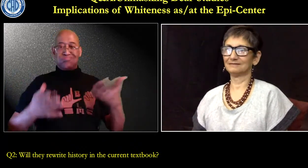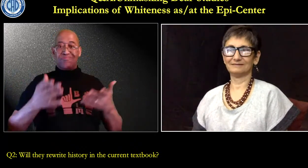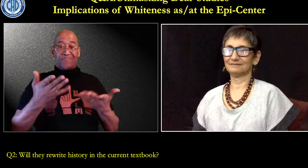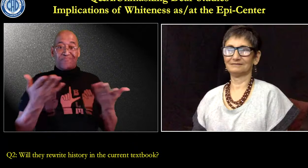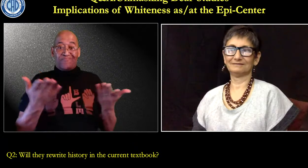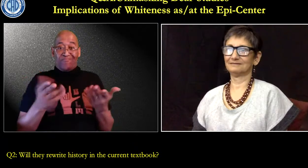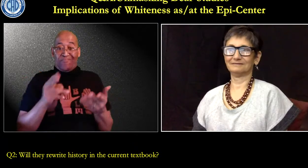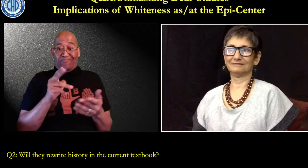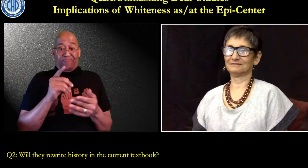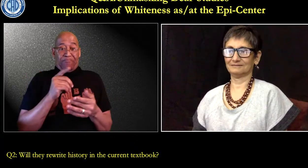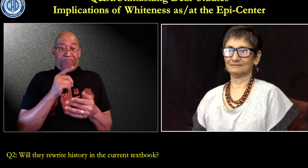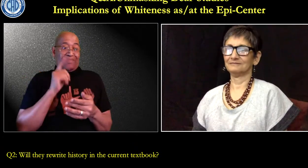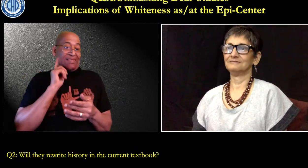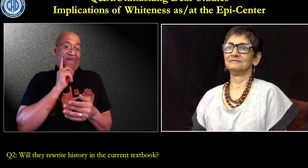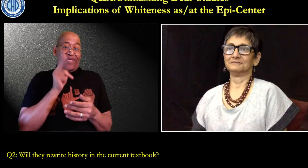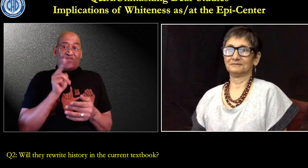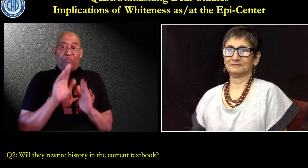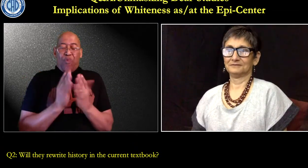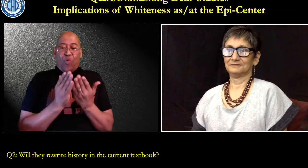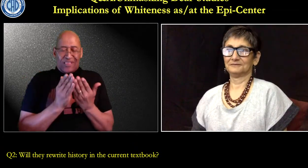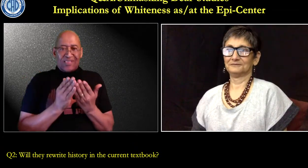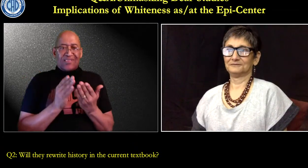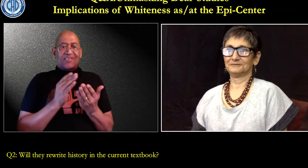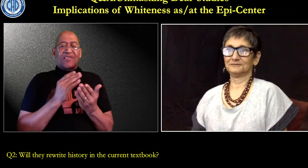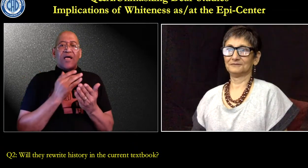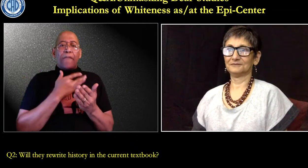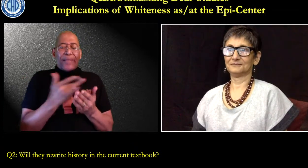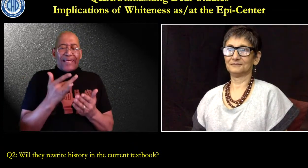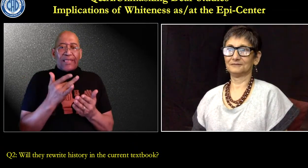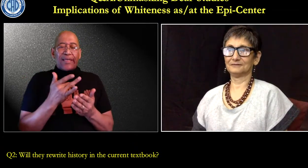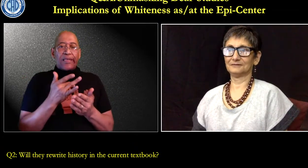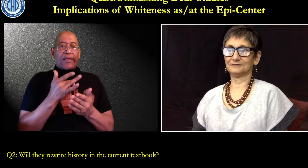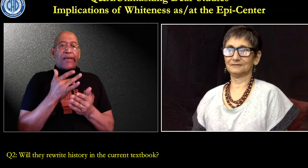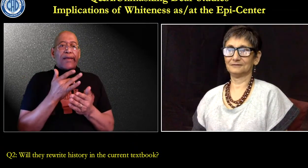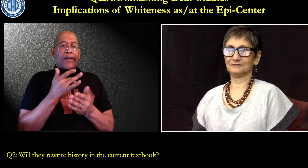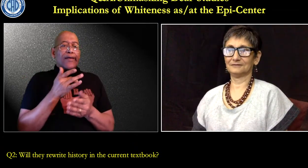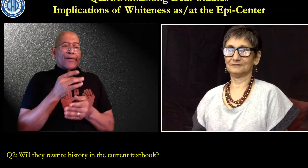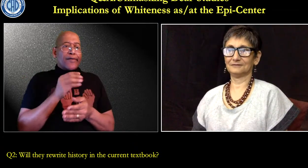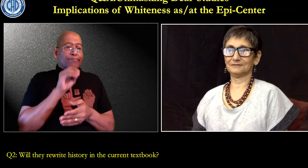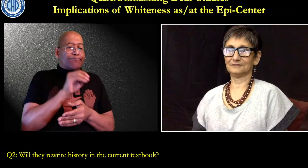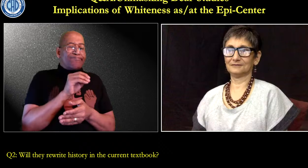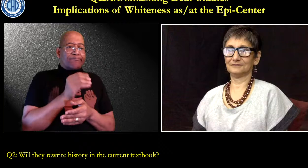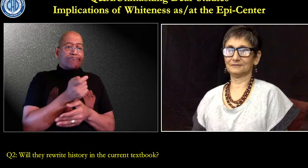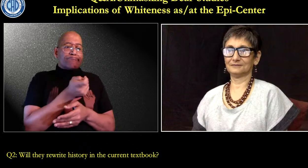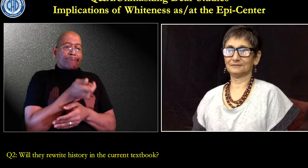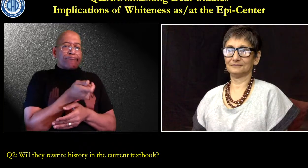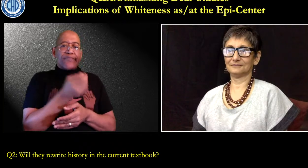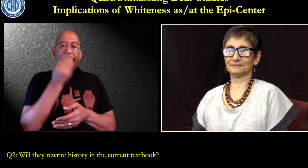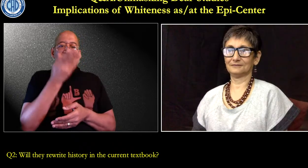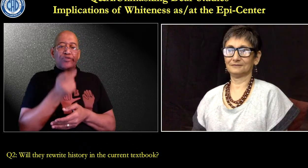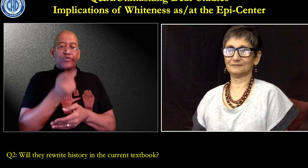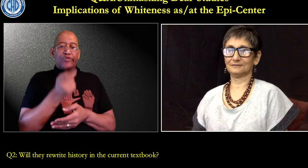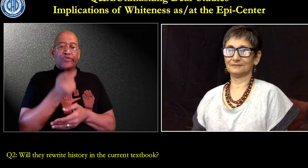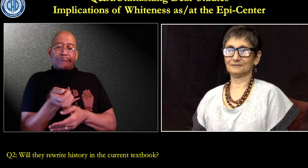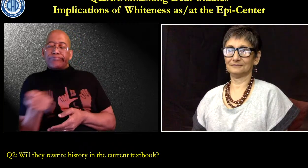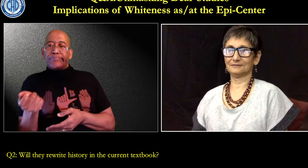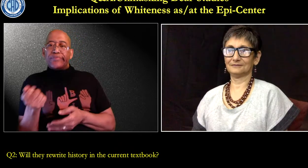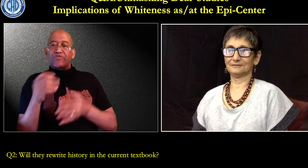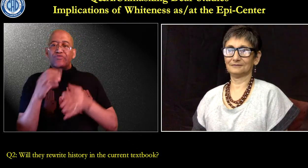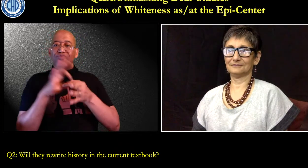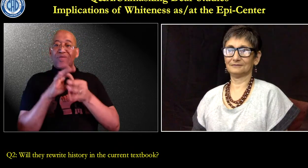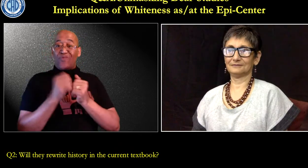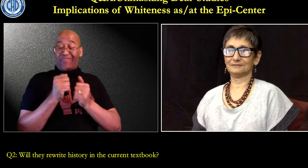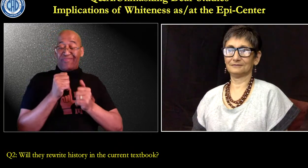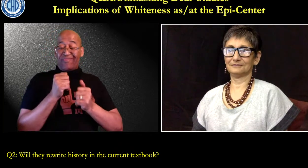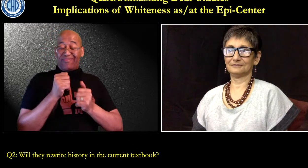were still there, but the deaf history books tend to put